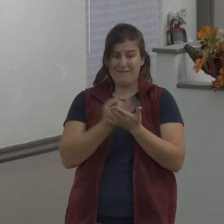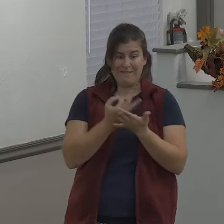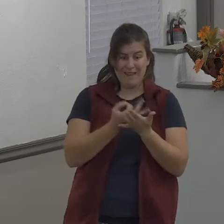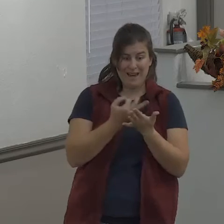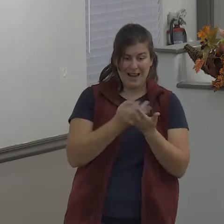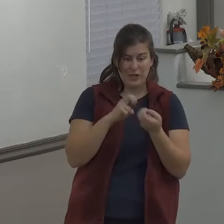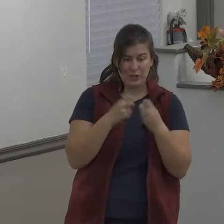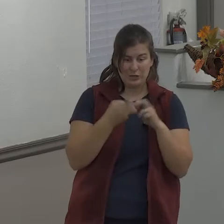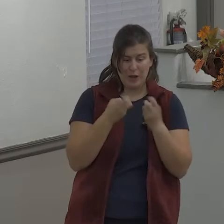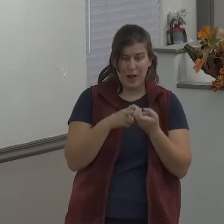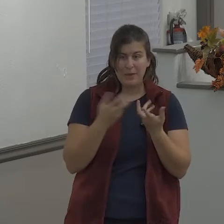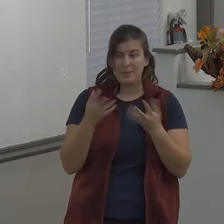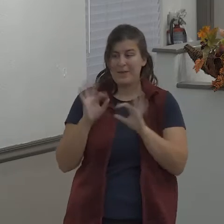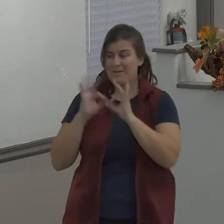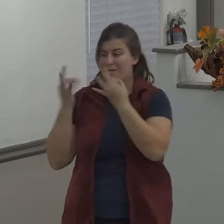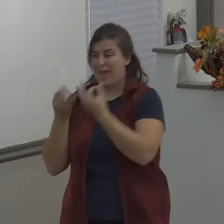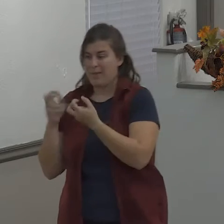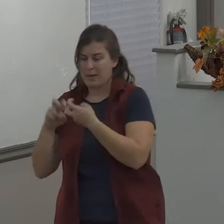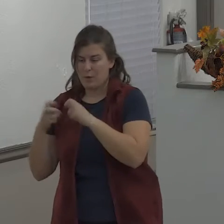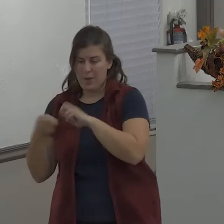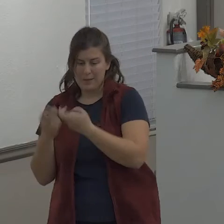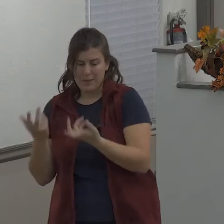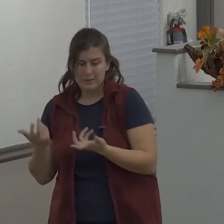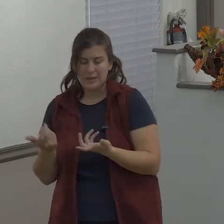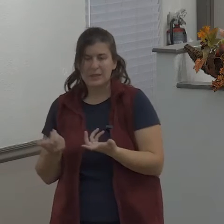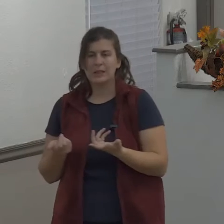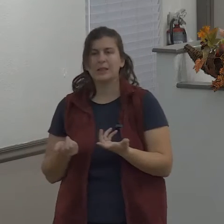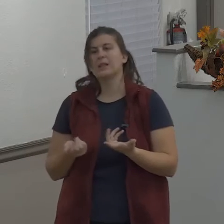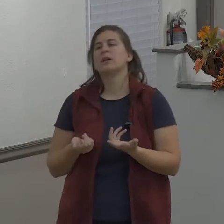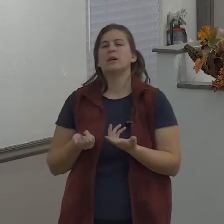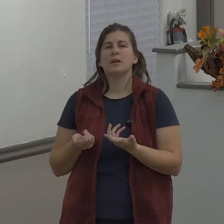When there's financial problems. When there's family problems.